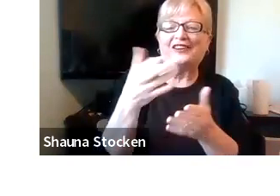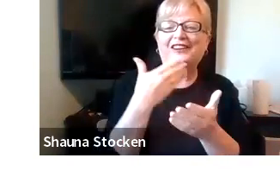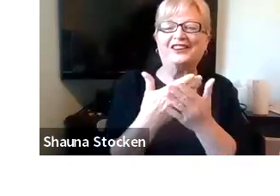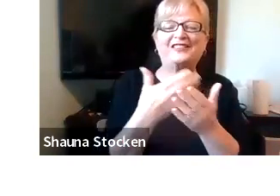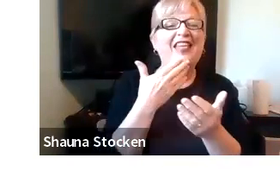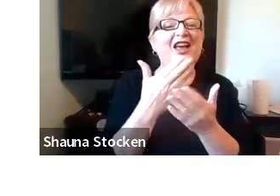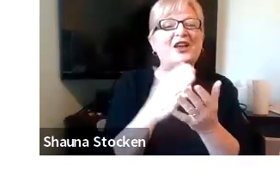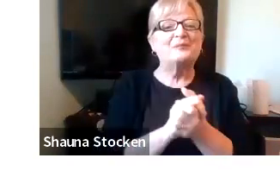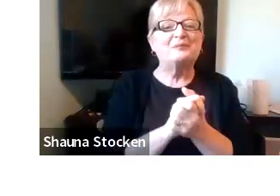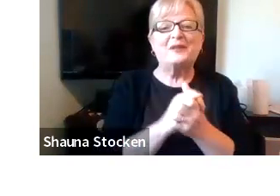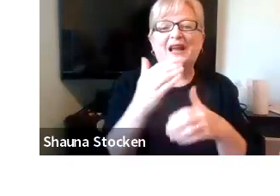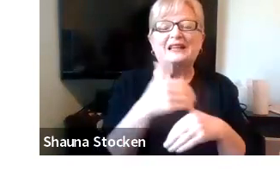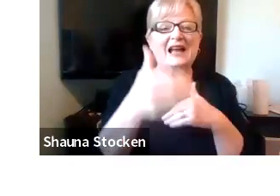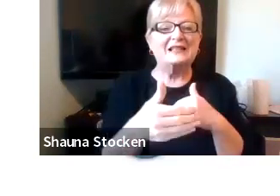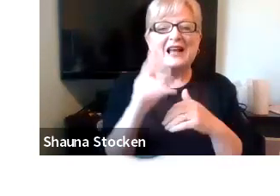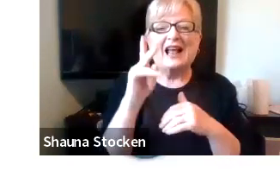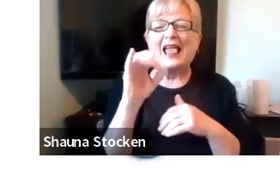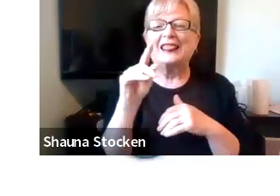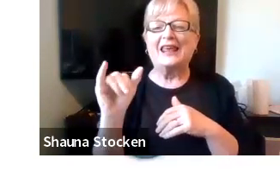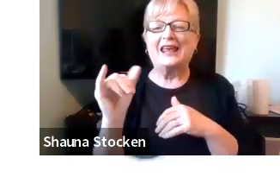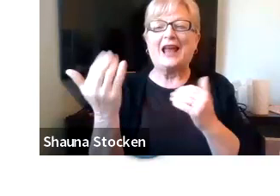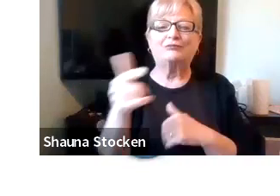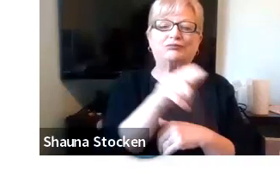to the next slide.